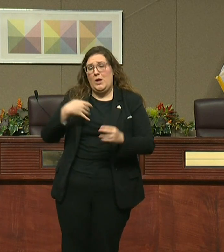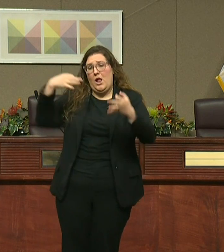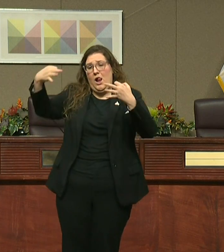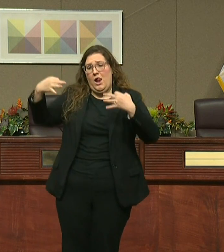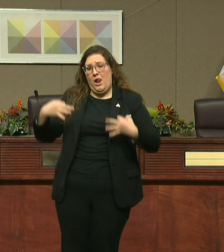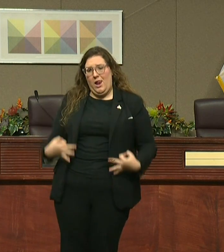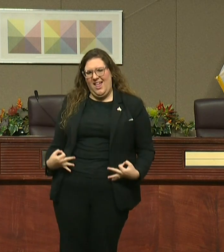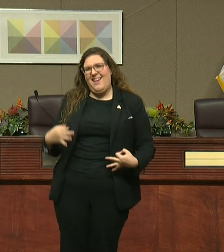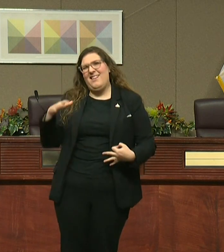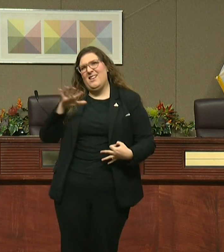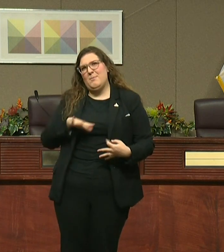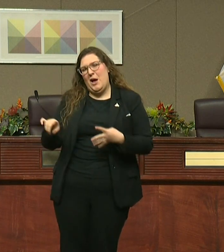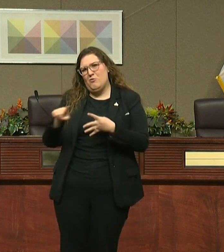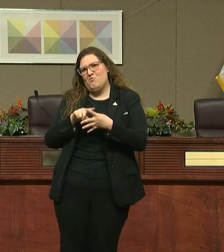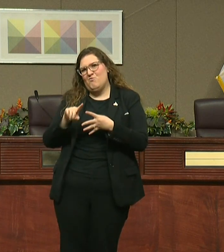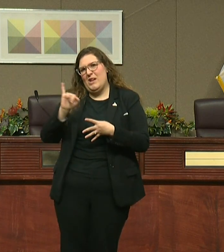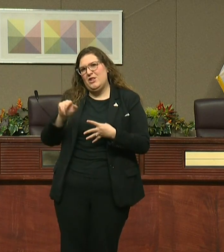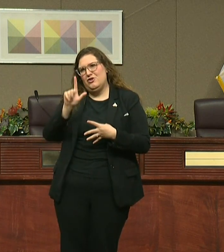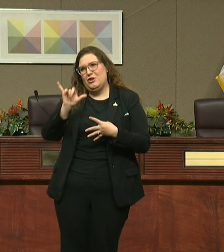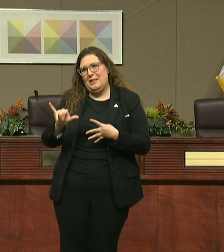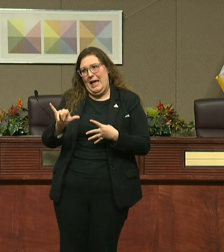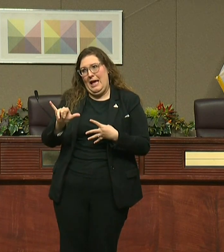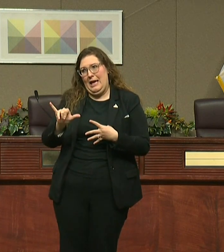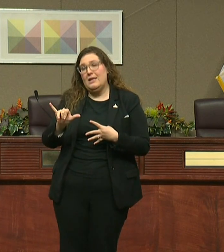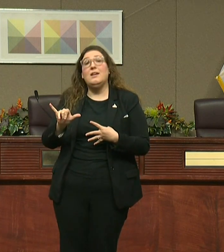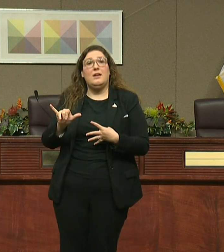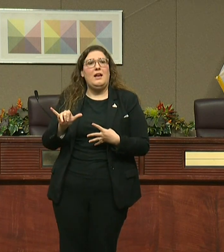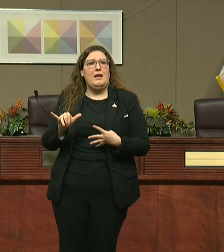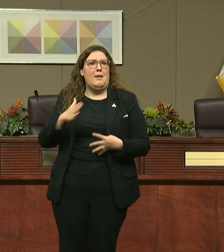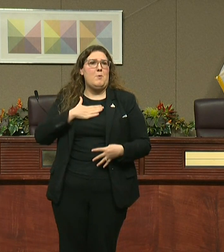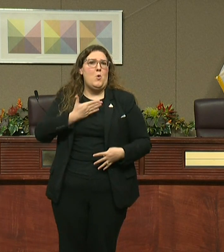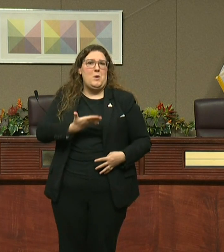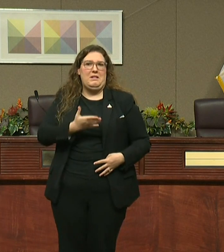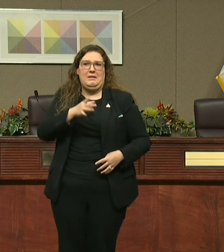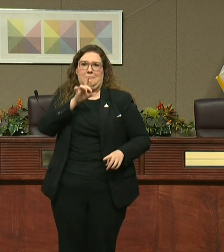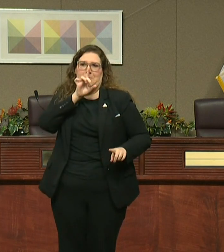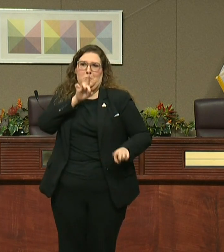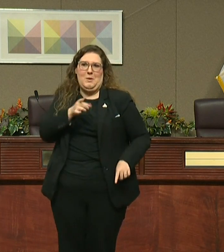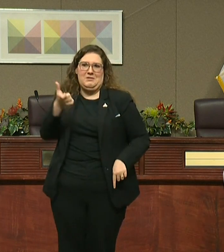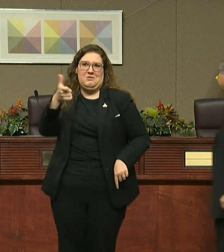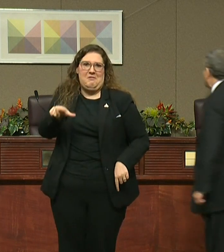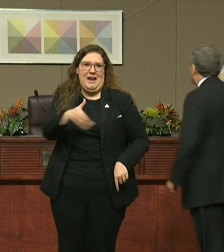answer questions when we have the question and answer period. Thank you.